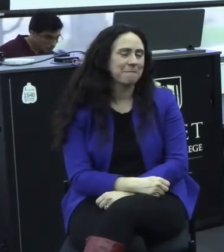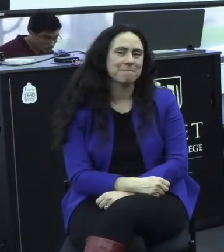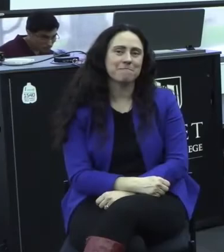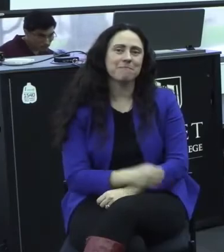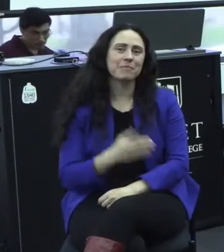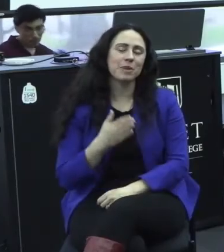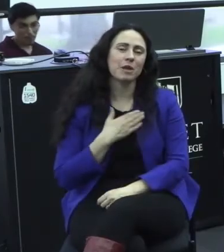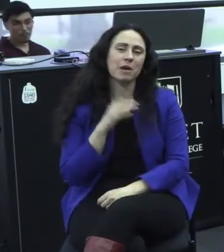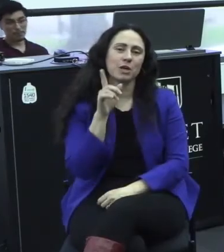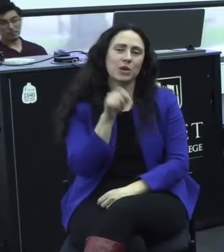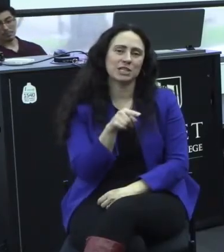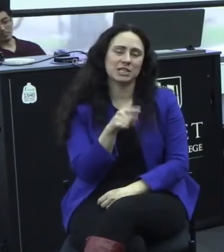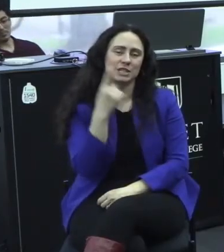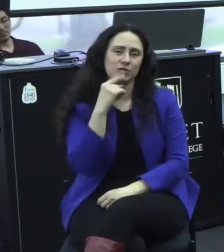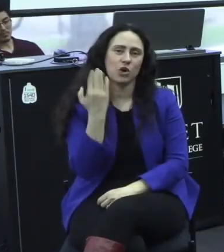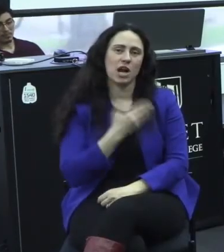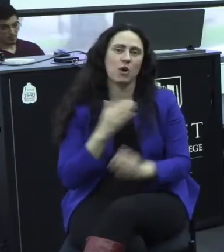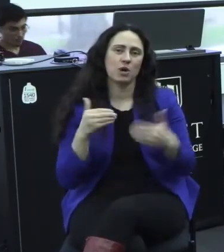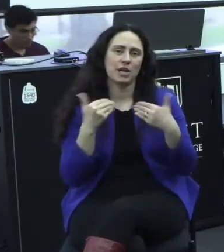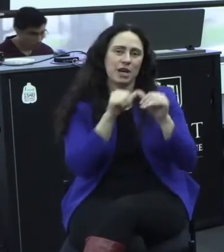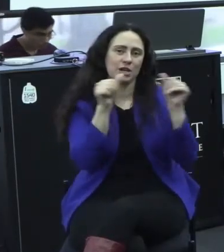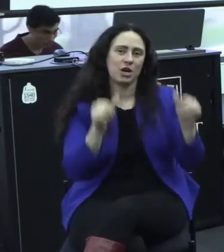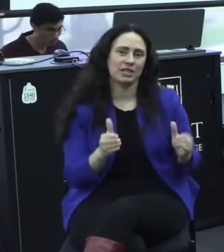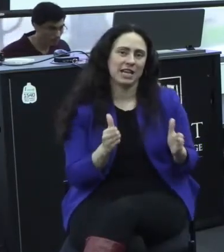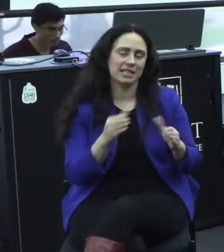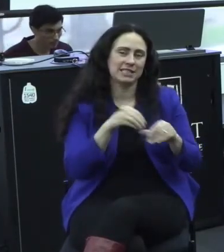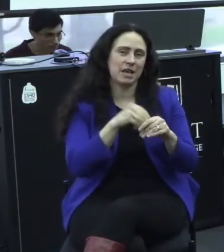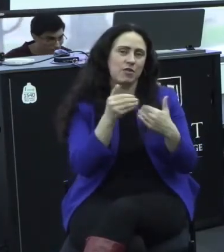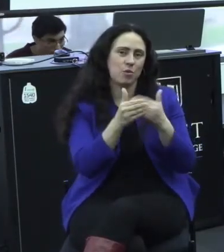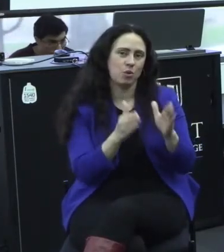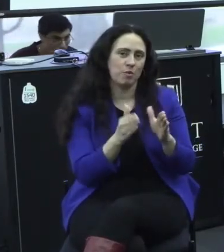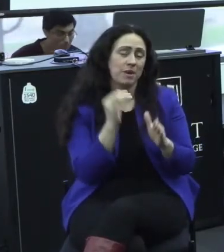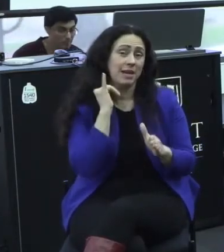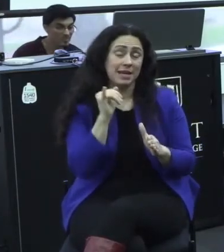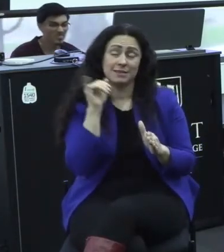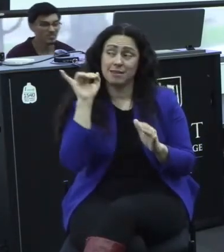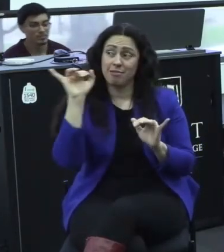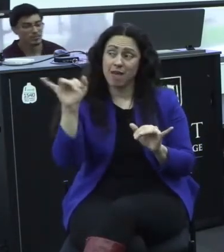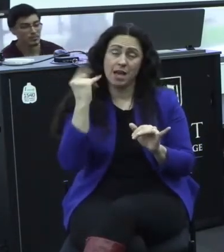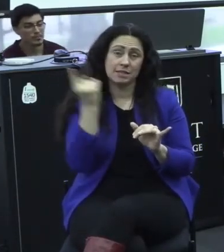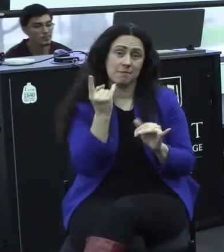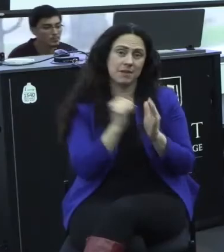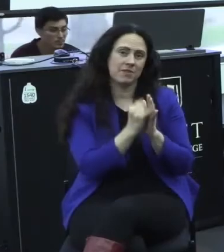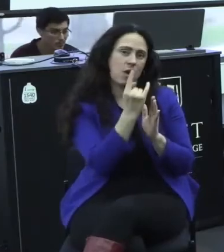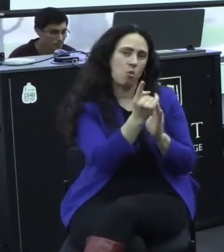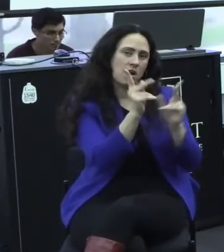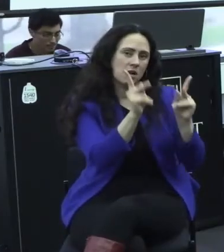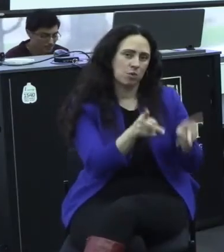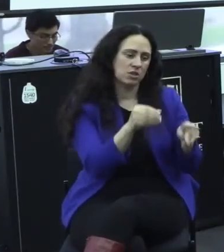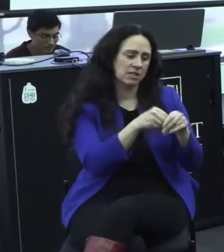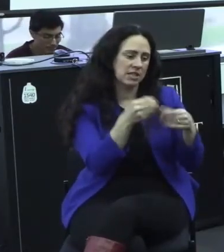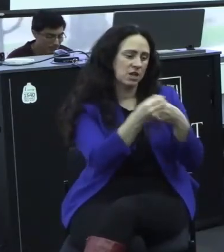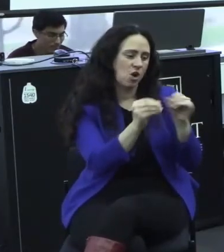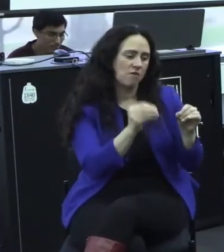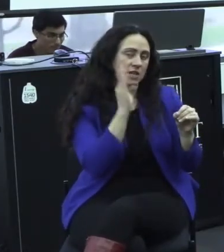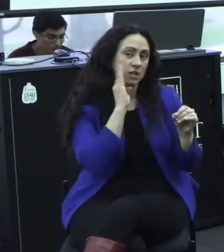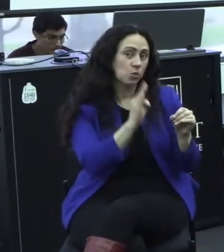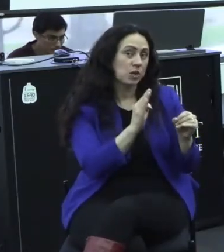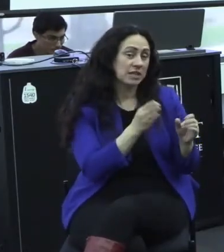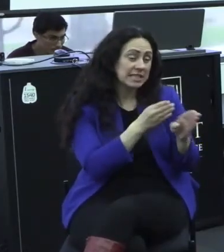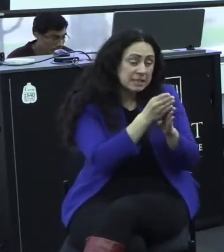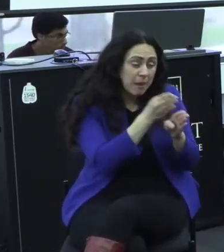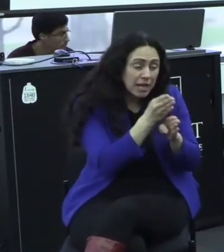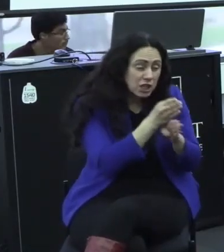My question is for our young architects in the room. Is this something that one person in an office will specialize